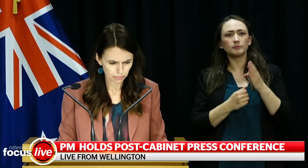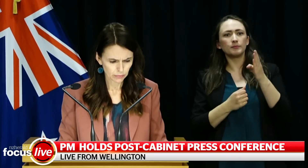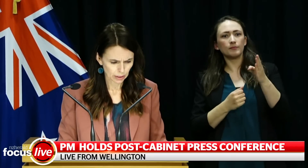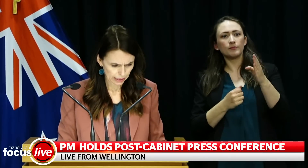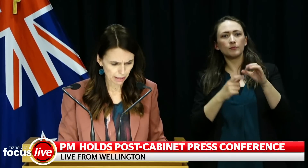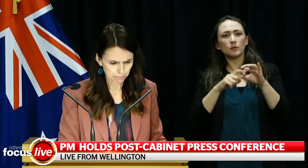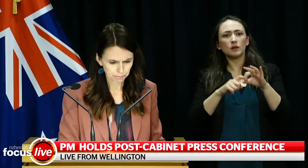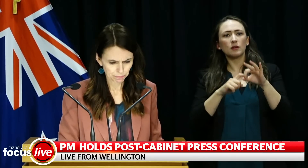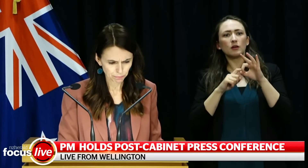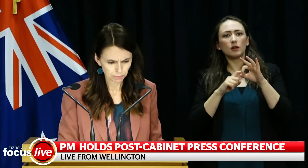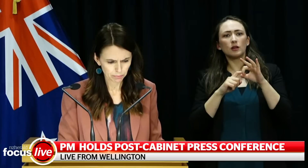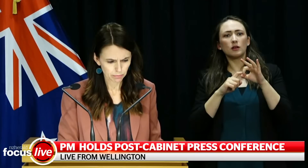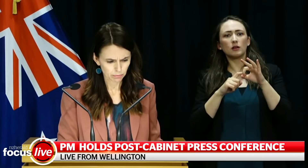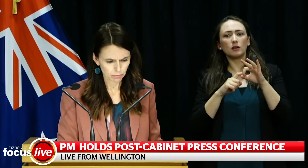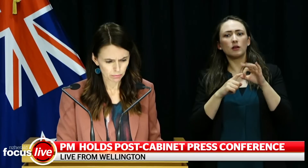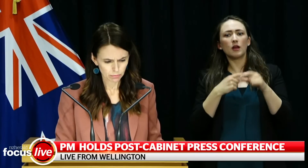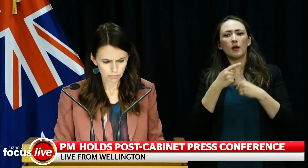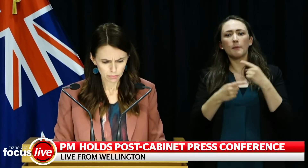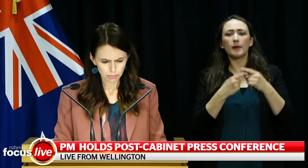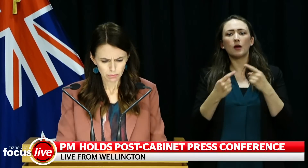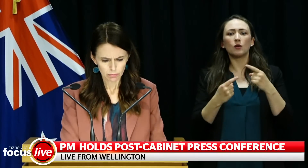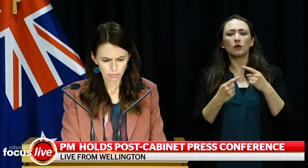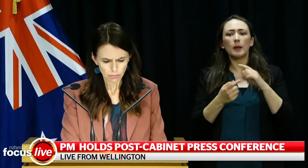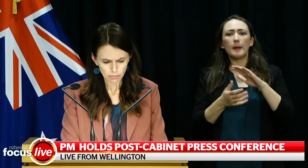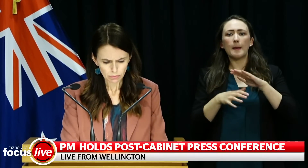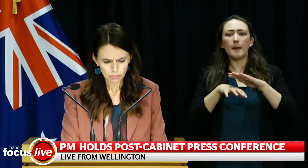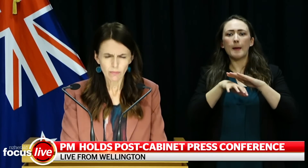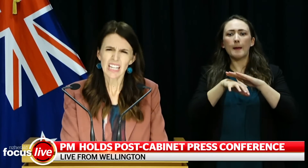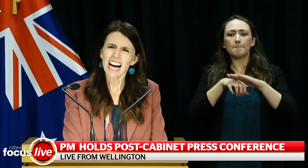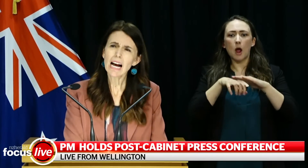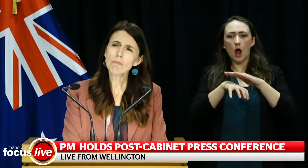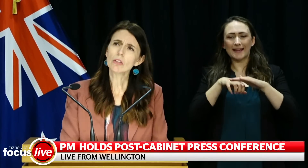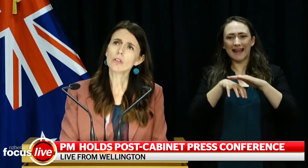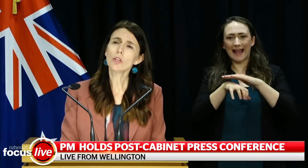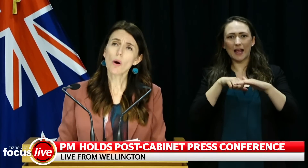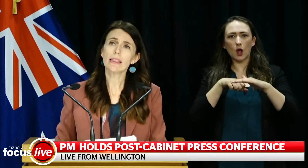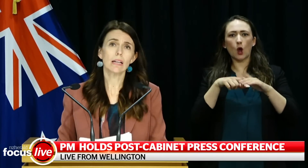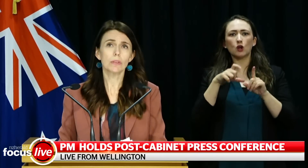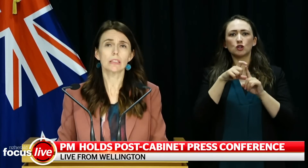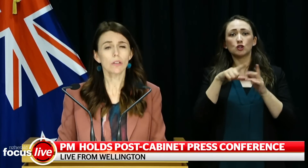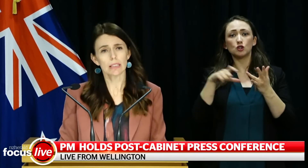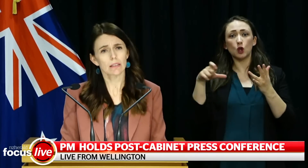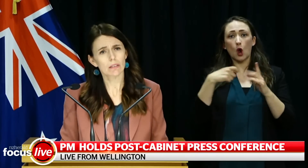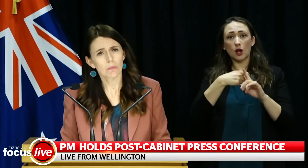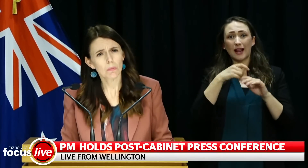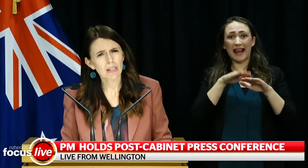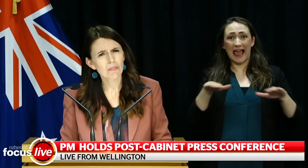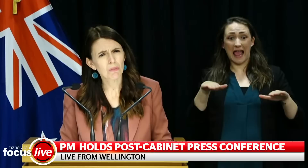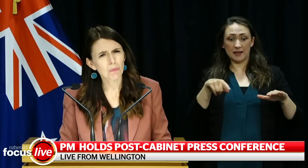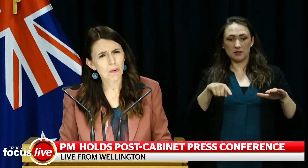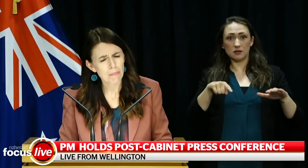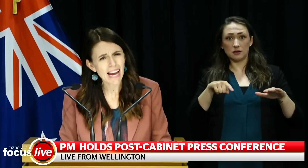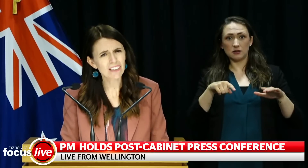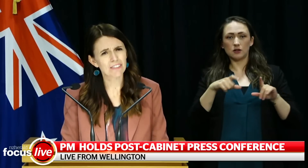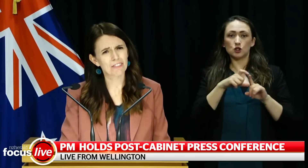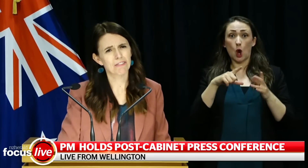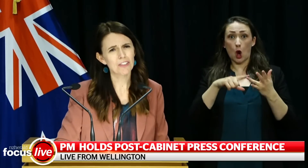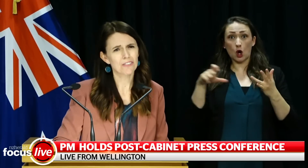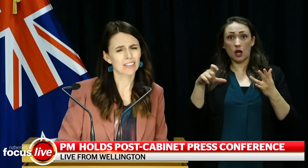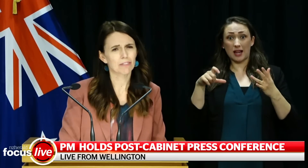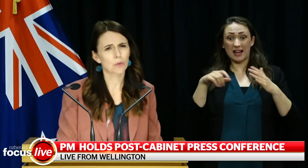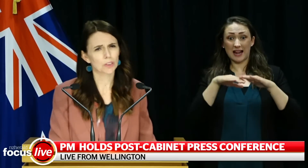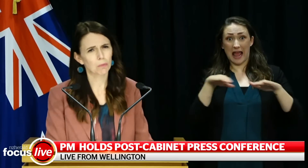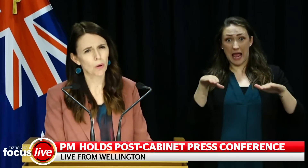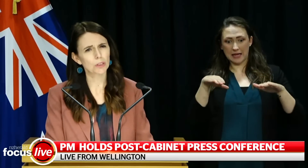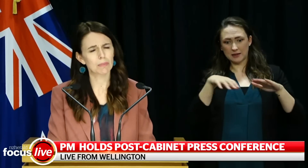on Dockland, did you underestimate how hard that would be to implement? No, I think it was, look, we remain of the